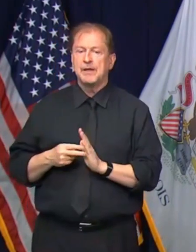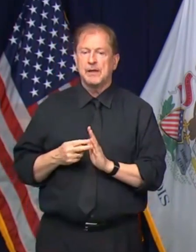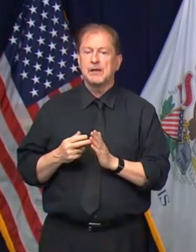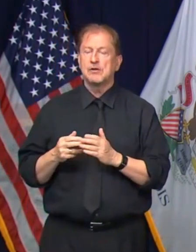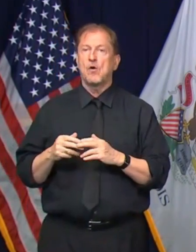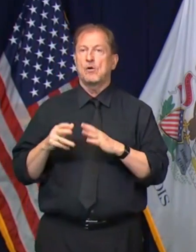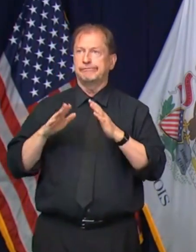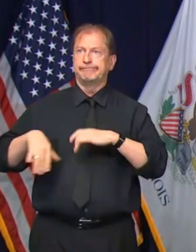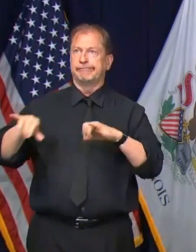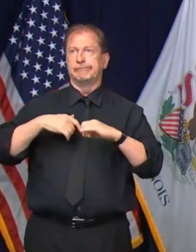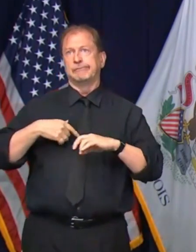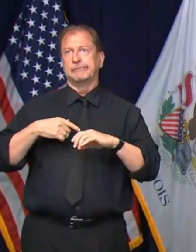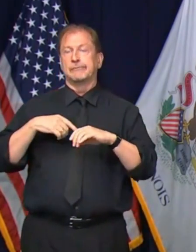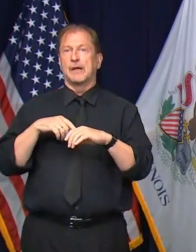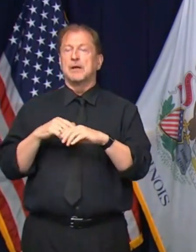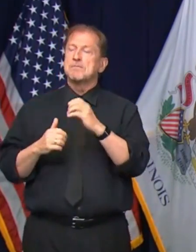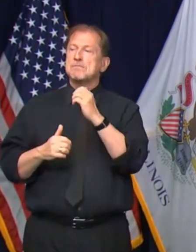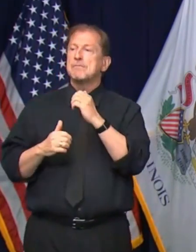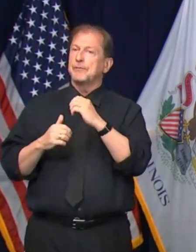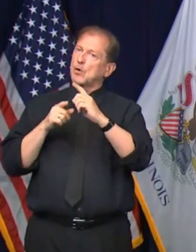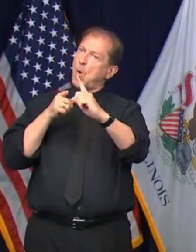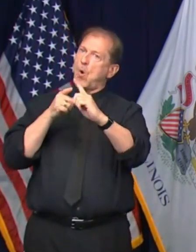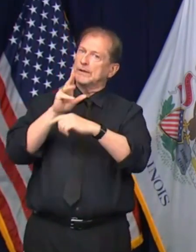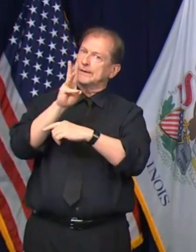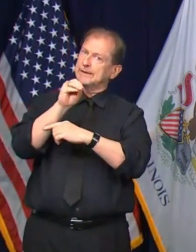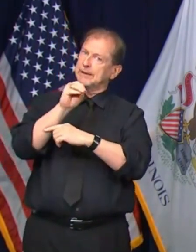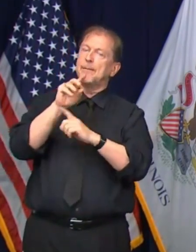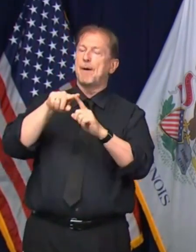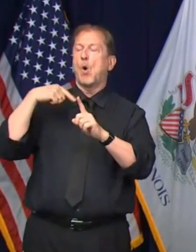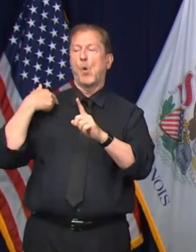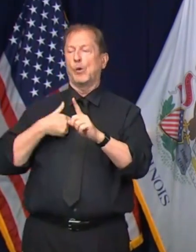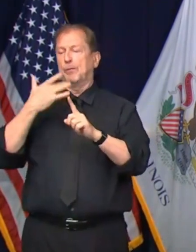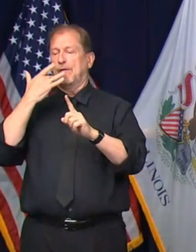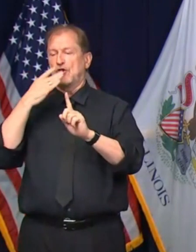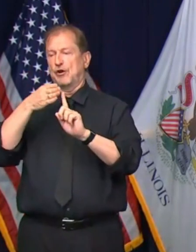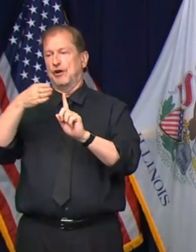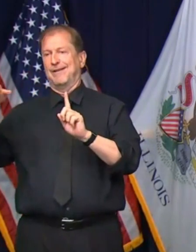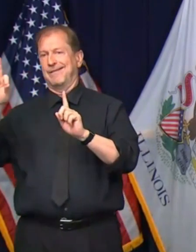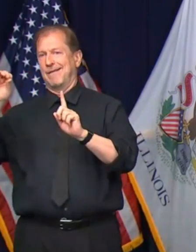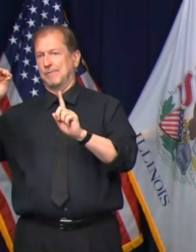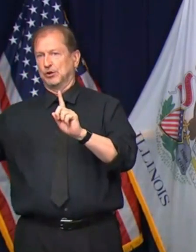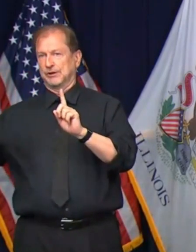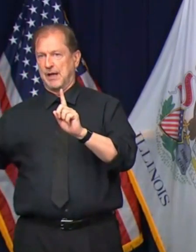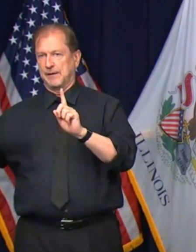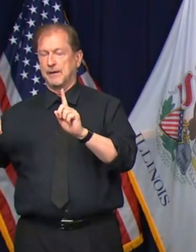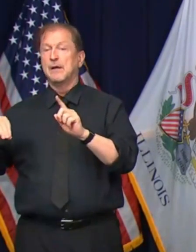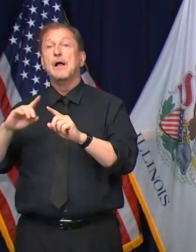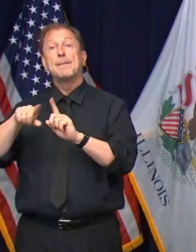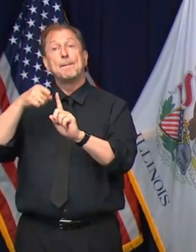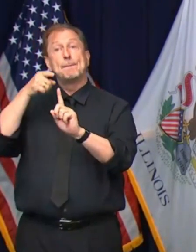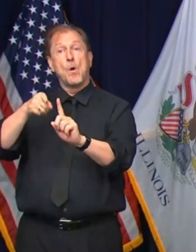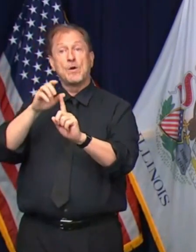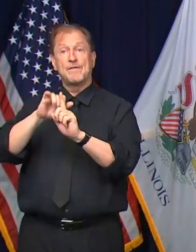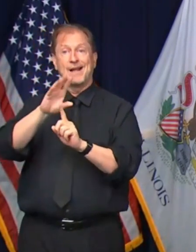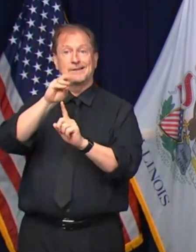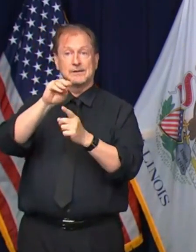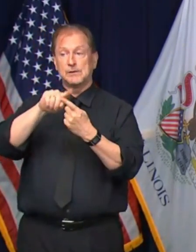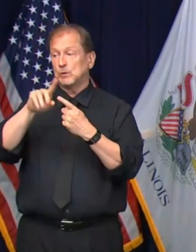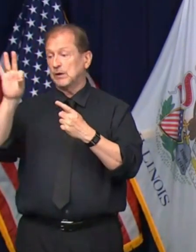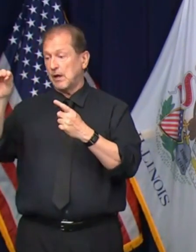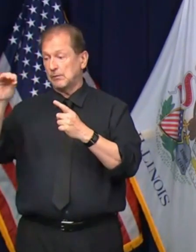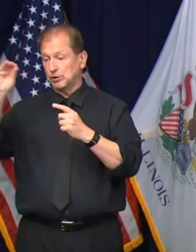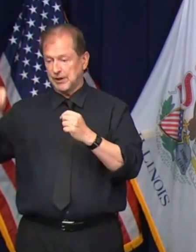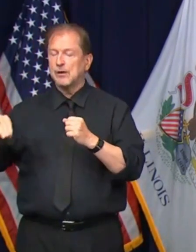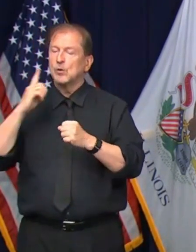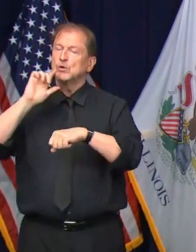So, we'd like to get 90% of those. Look, the point of the metric was really to set a goal for ourselves